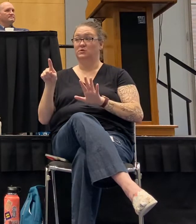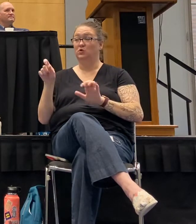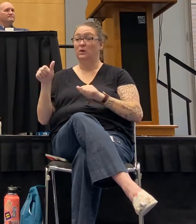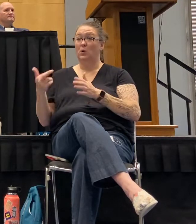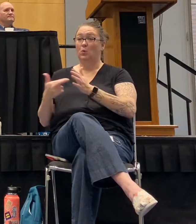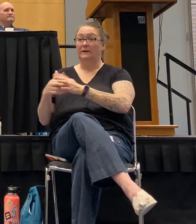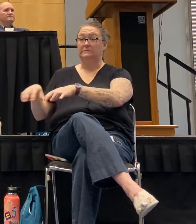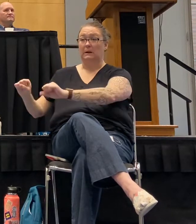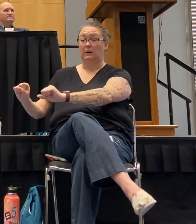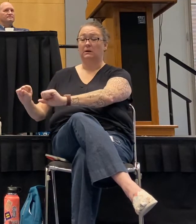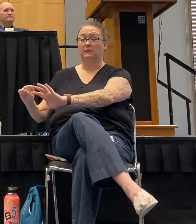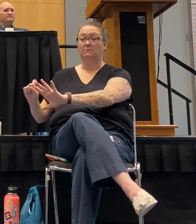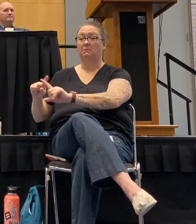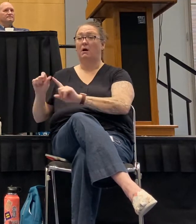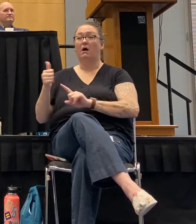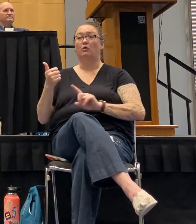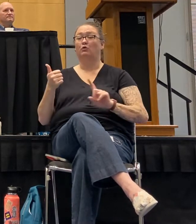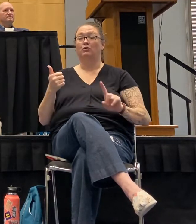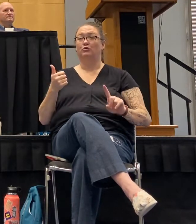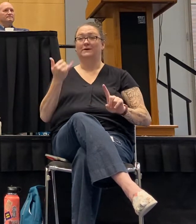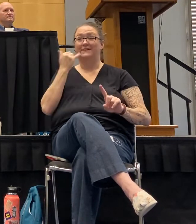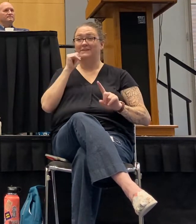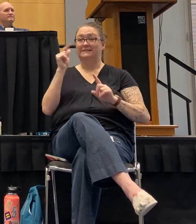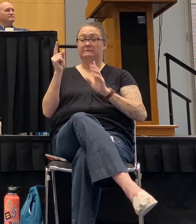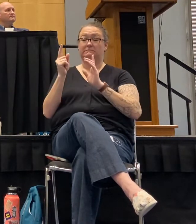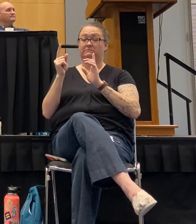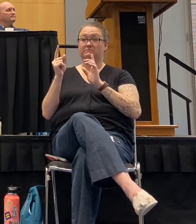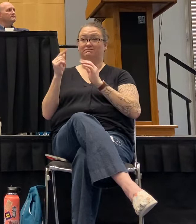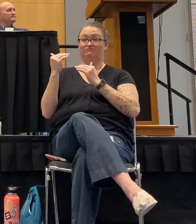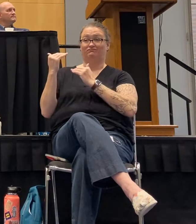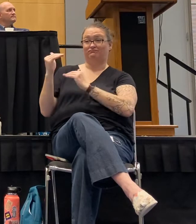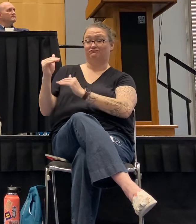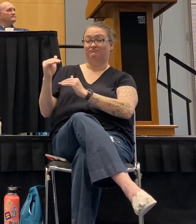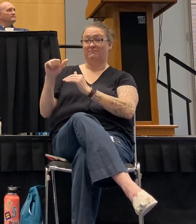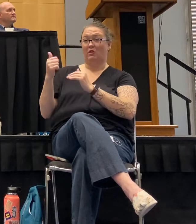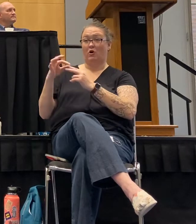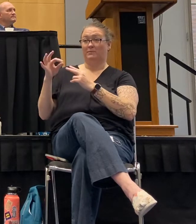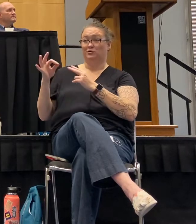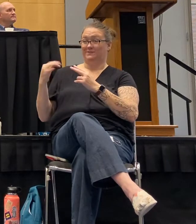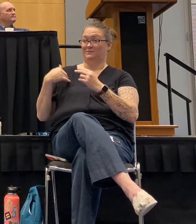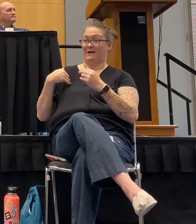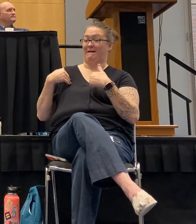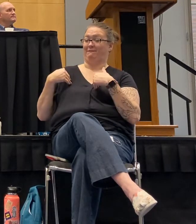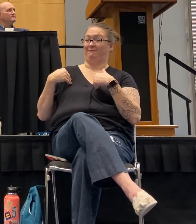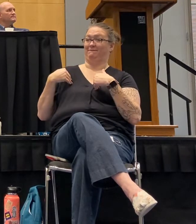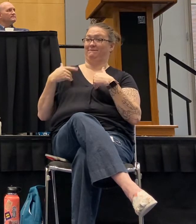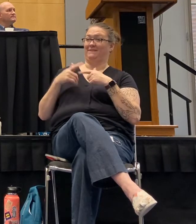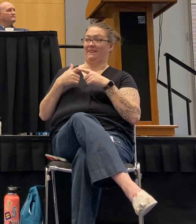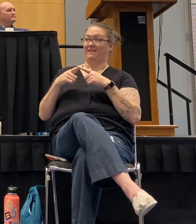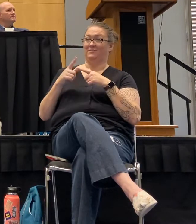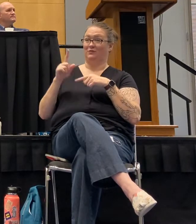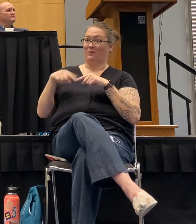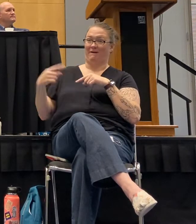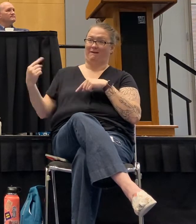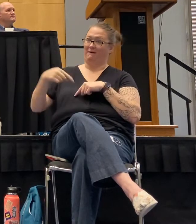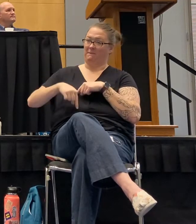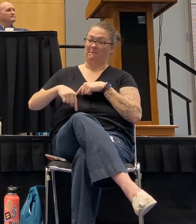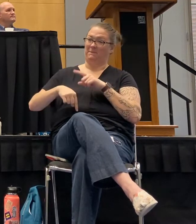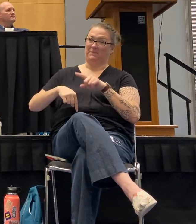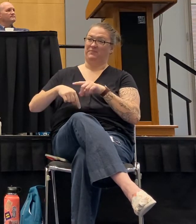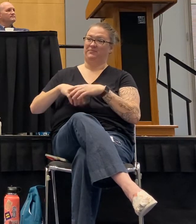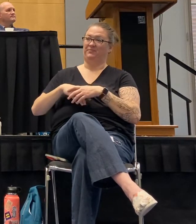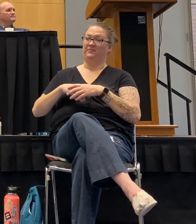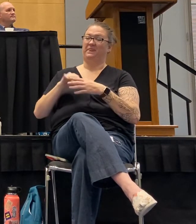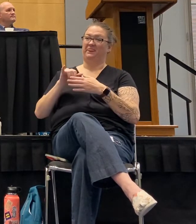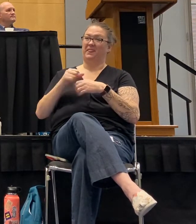retake it. But otherwise, if you didn't meet any of the other options that we had, you couldn't come. So